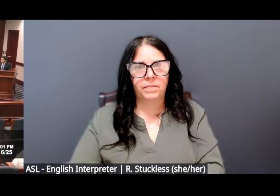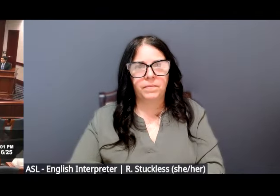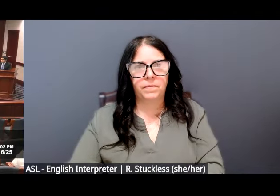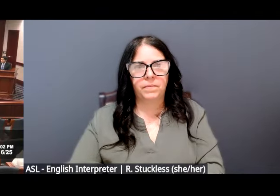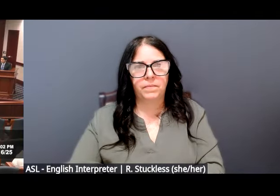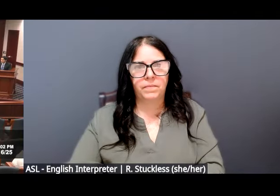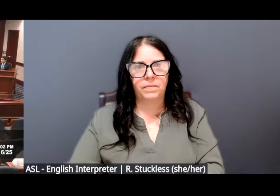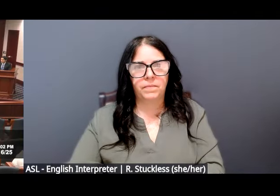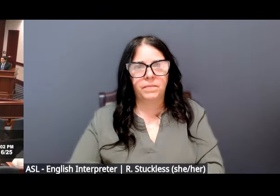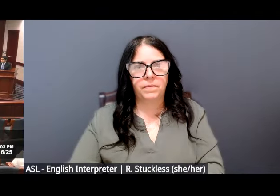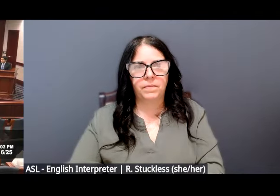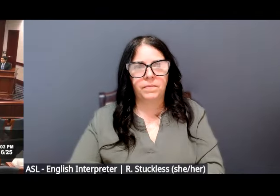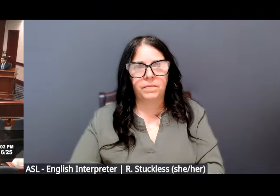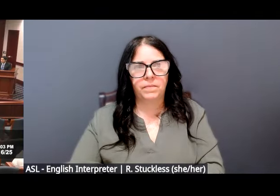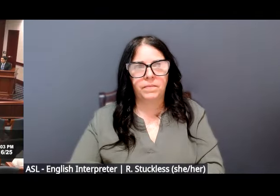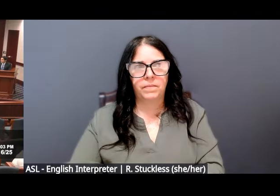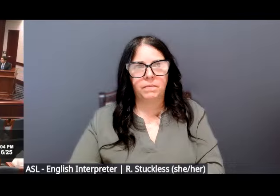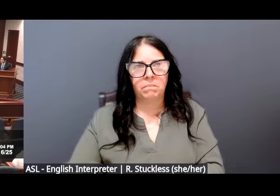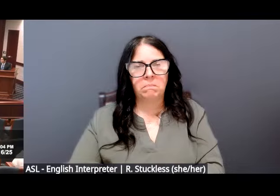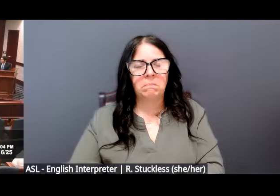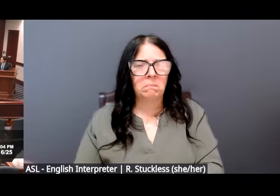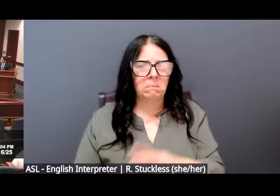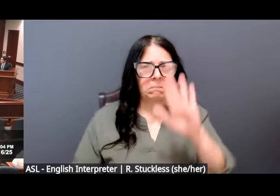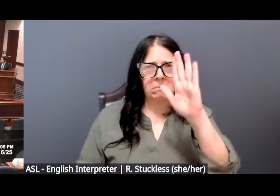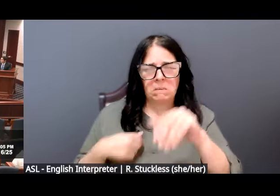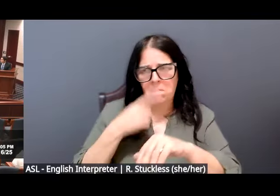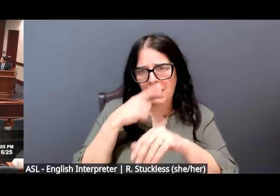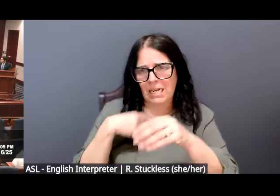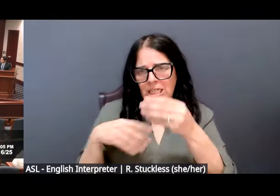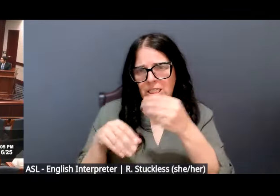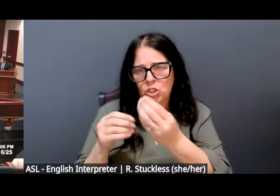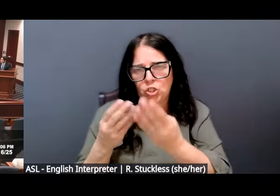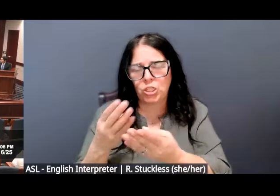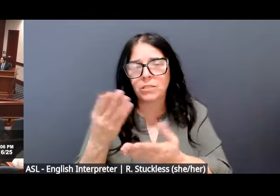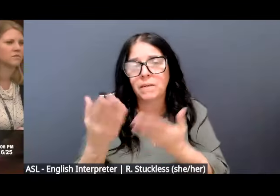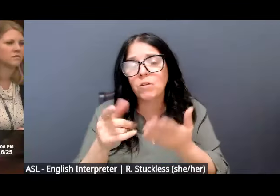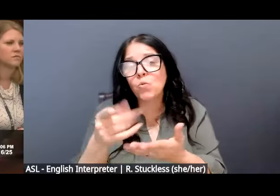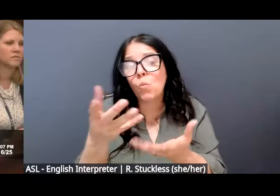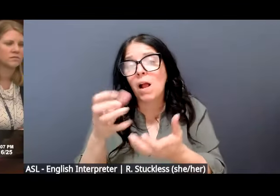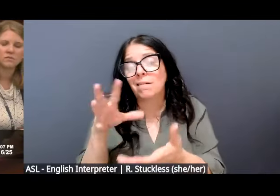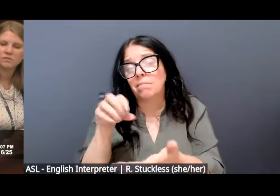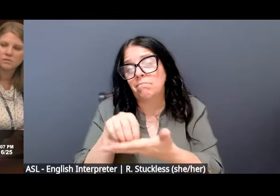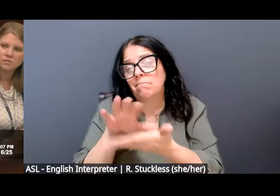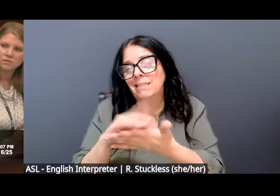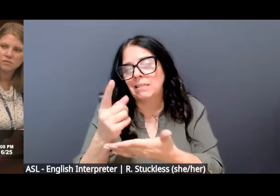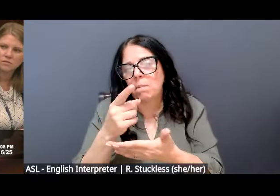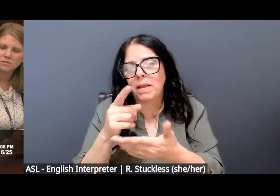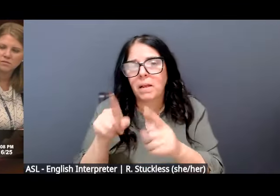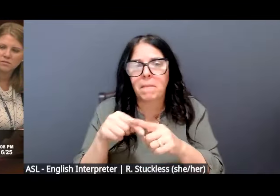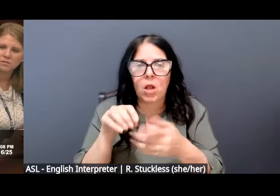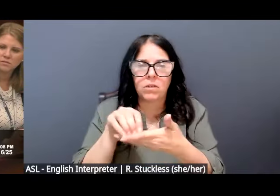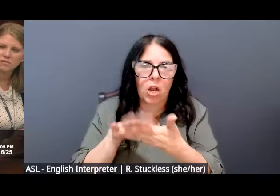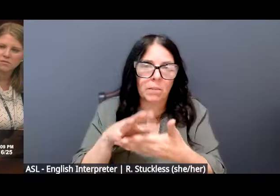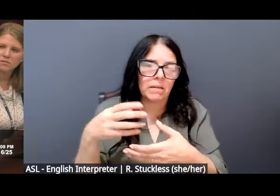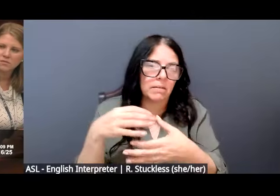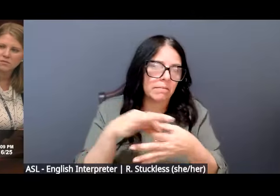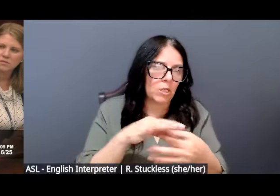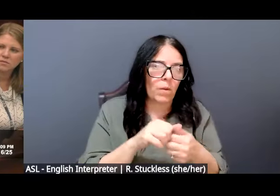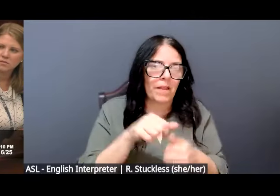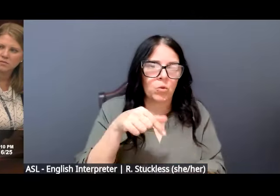If I may make a suggestion. If you want to put something in there about documenting this, retaining this in QBF, I would